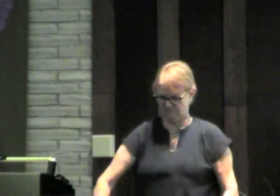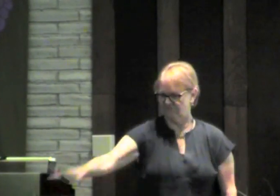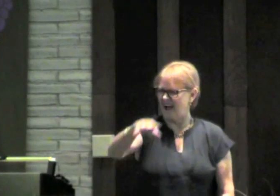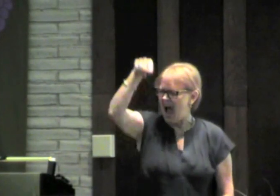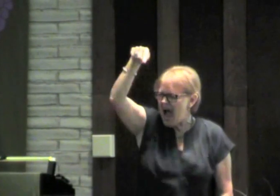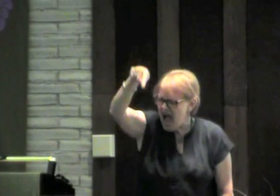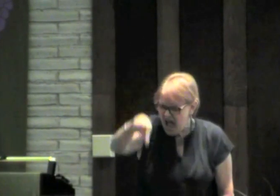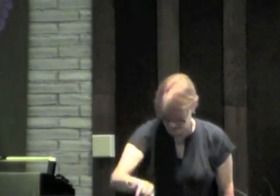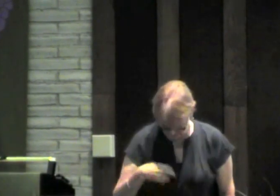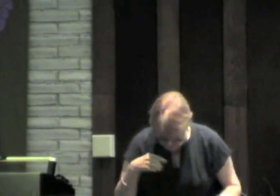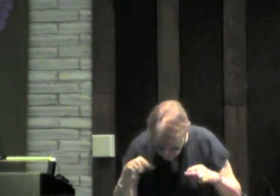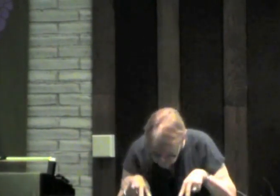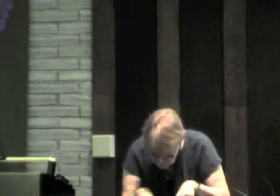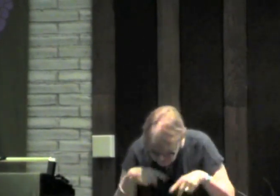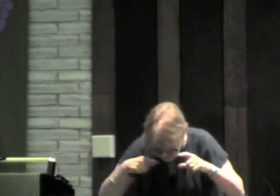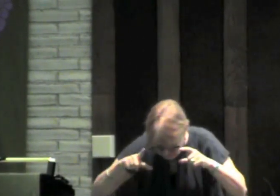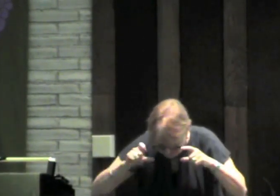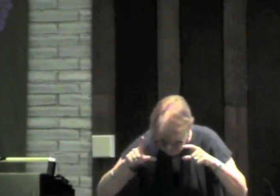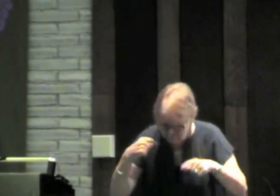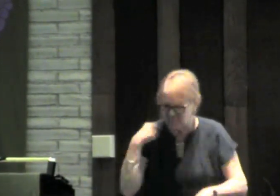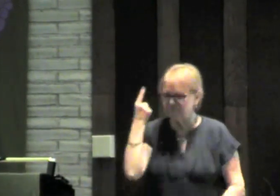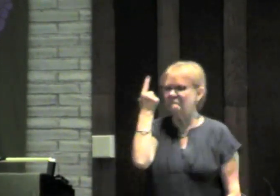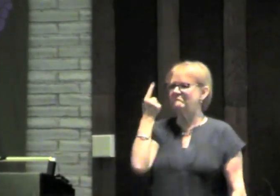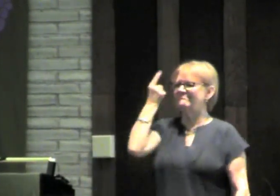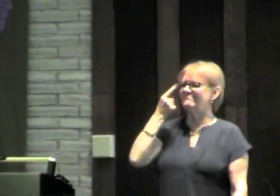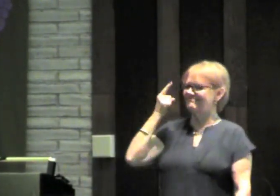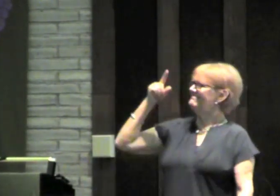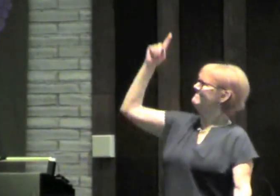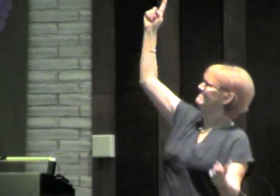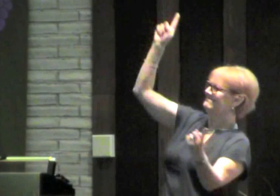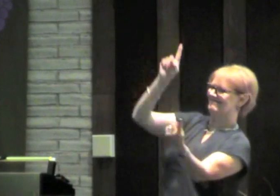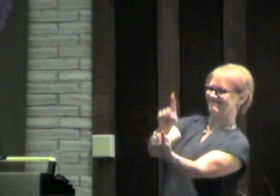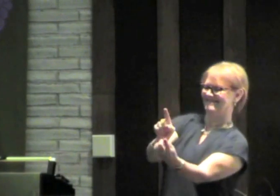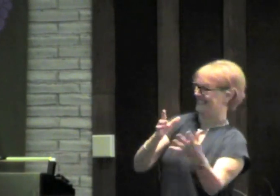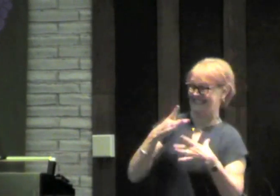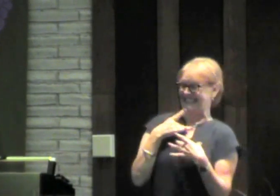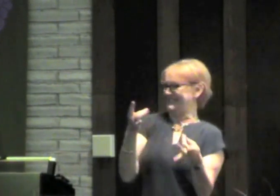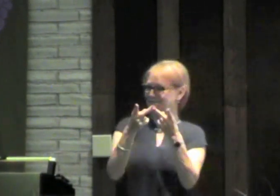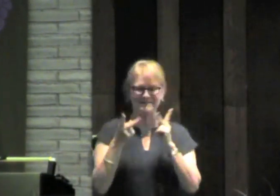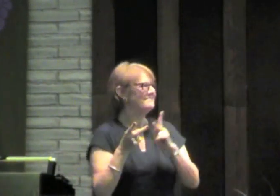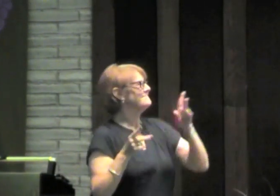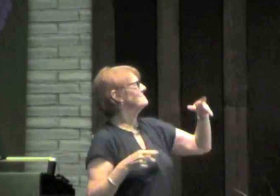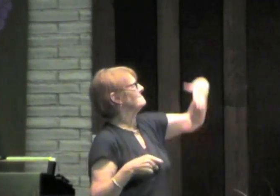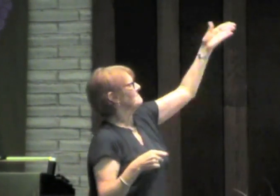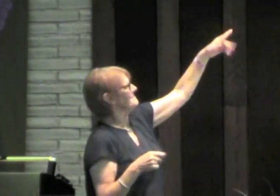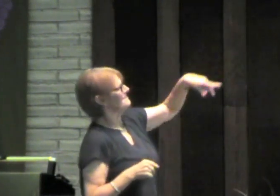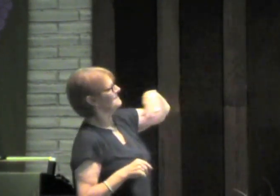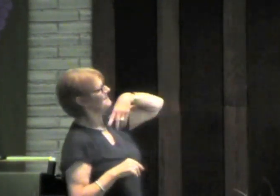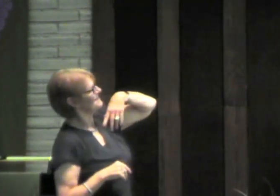child and would name him Jesus. That all was underground now. So I took a picture of that. It was just a fascinating place